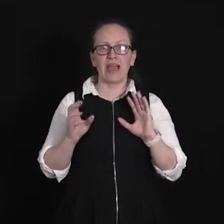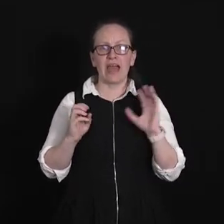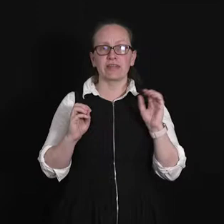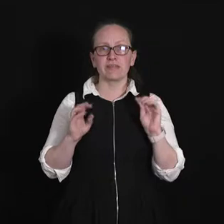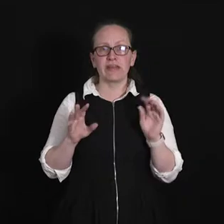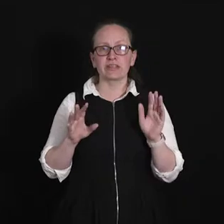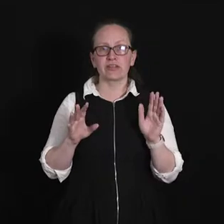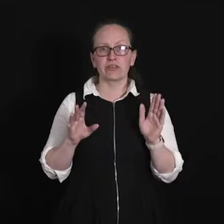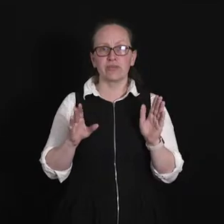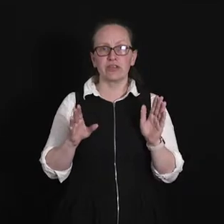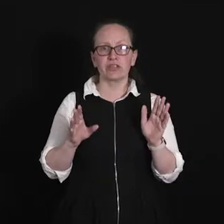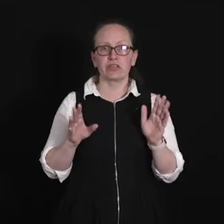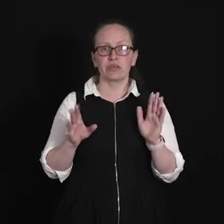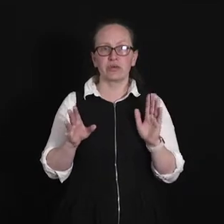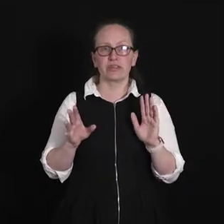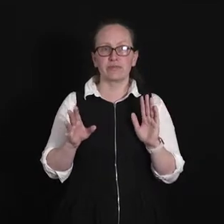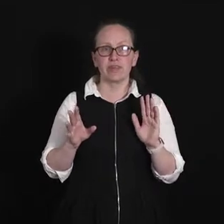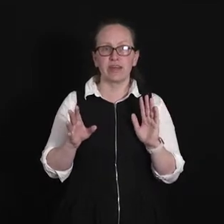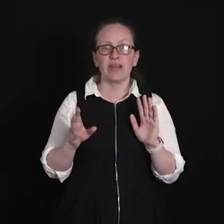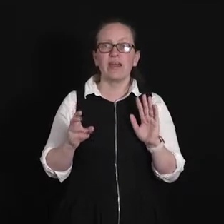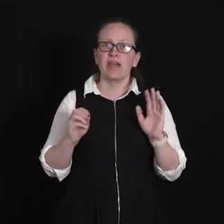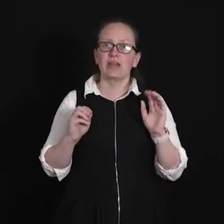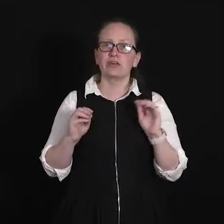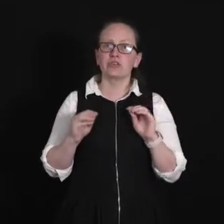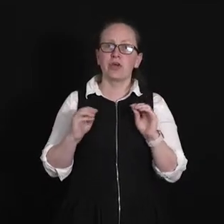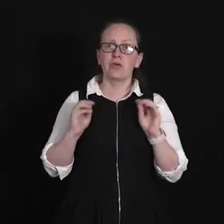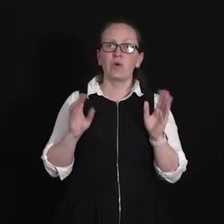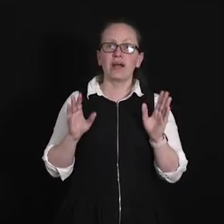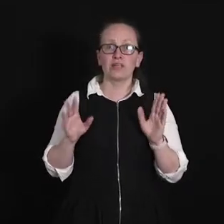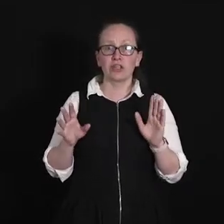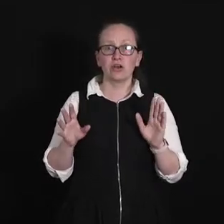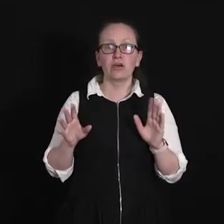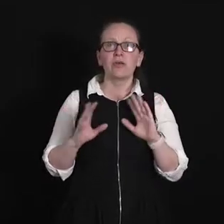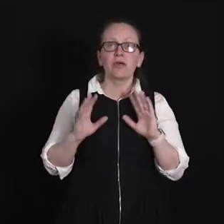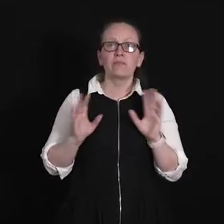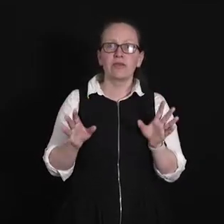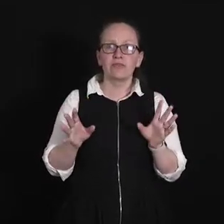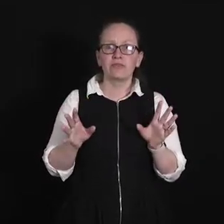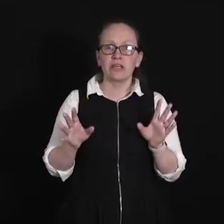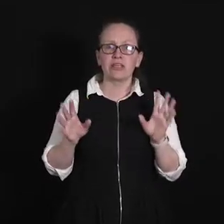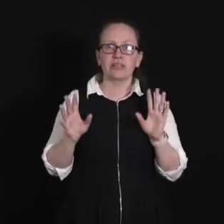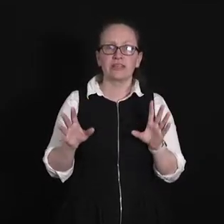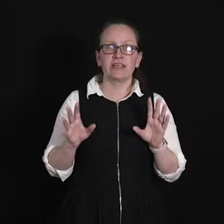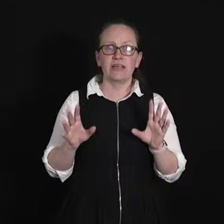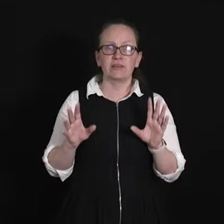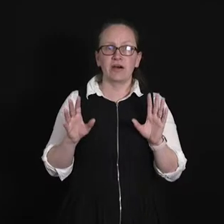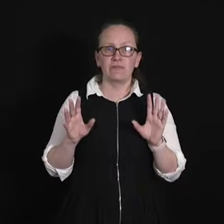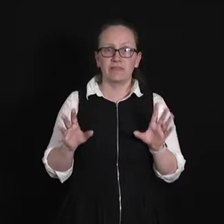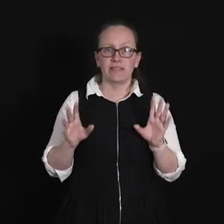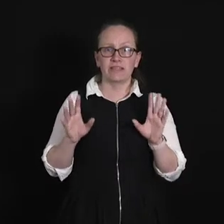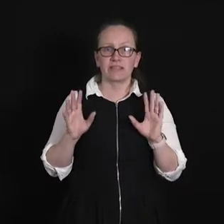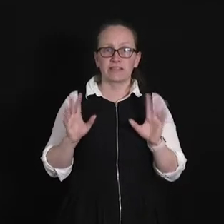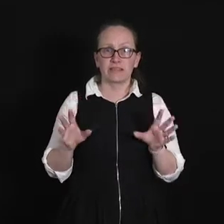at Planck's contribution to quantum theory and also Wien's law, both of which are in the Year 12 physics